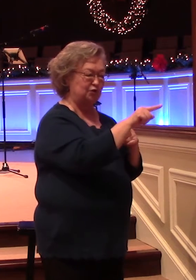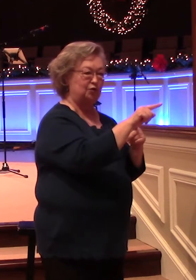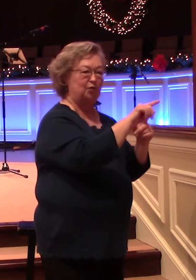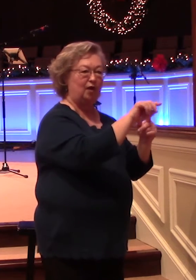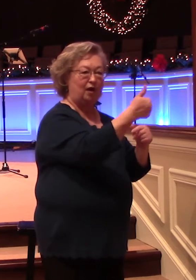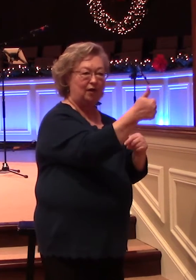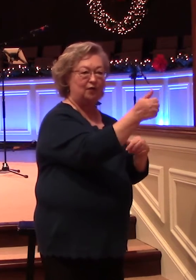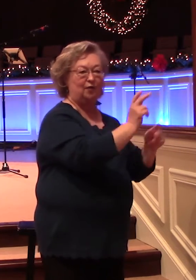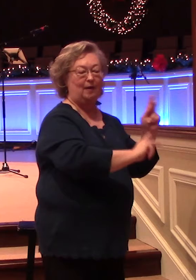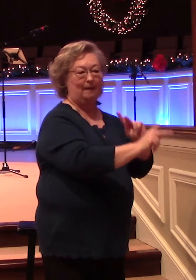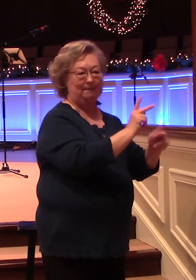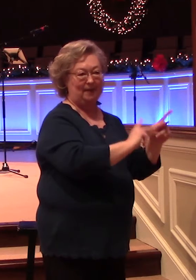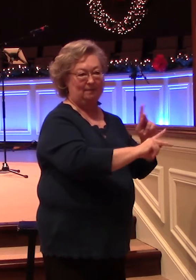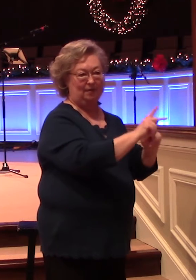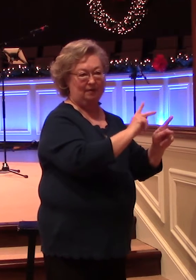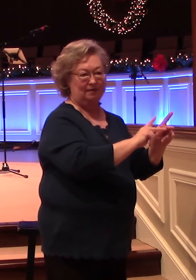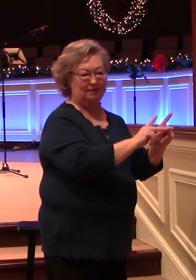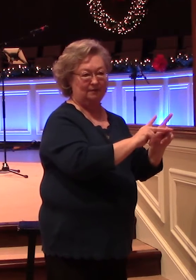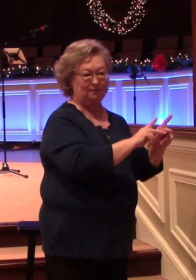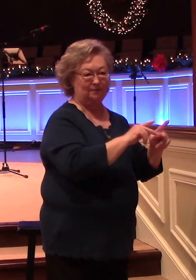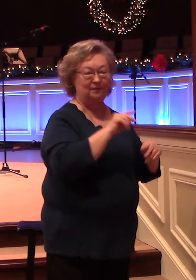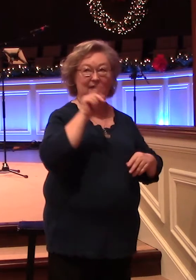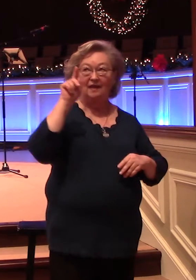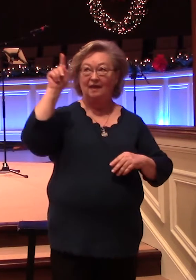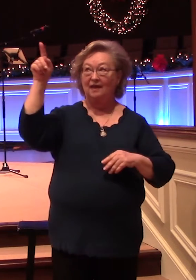Two of those feet belong to who?